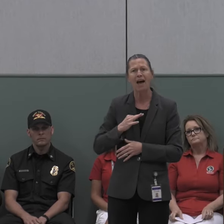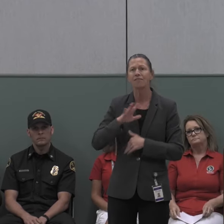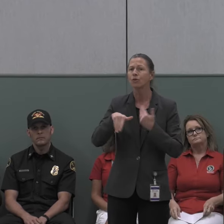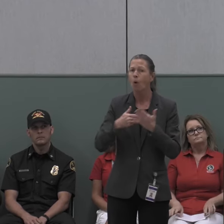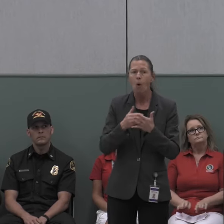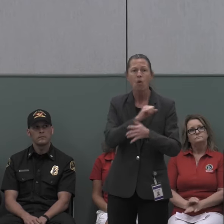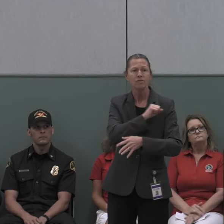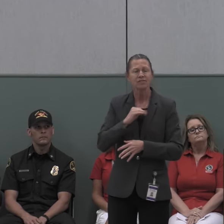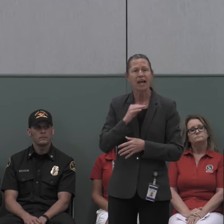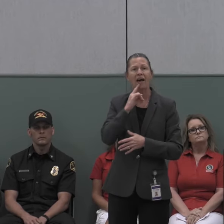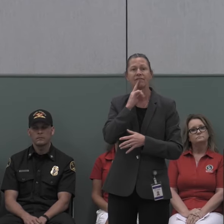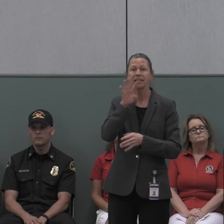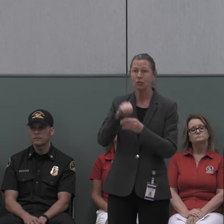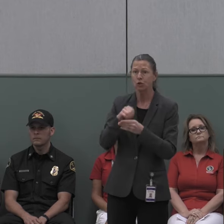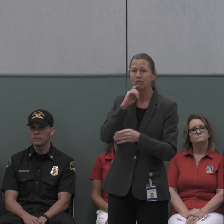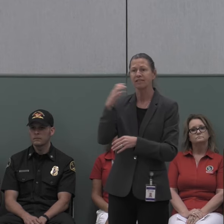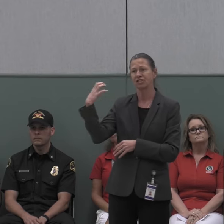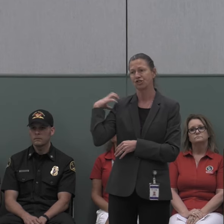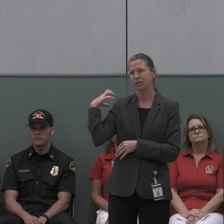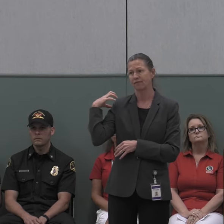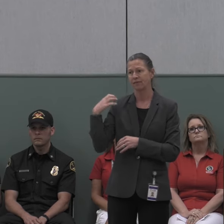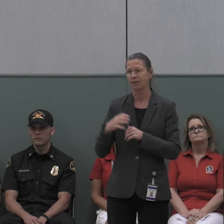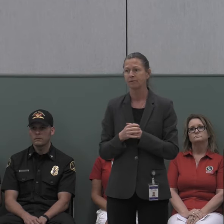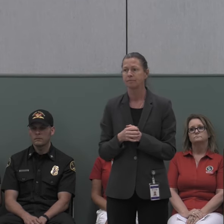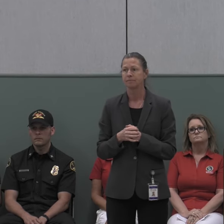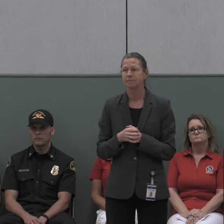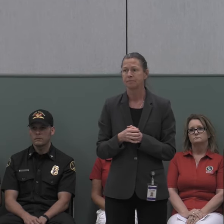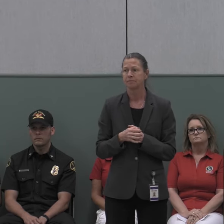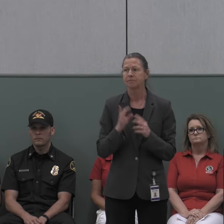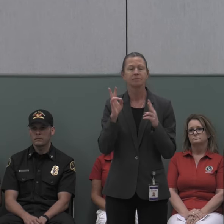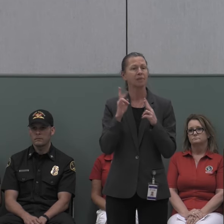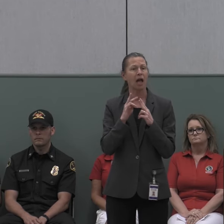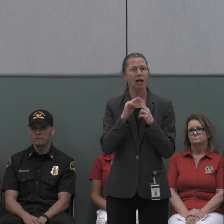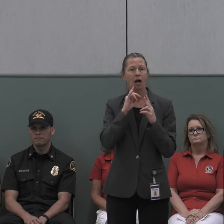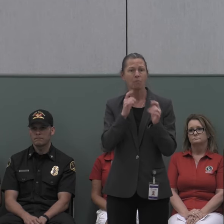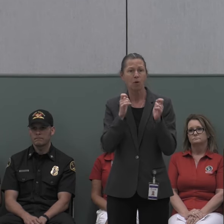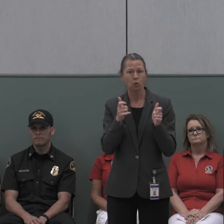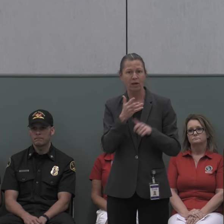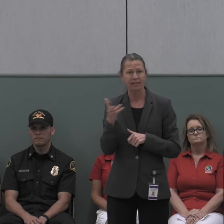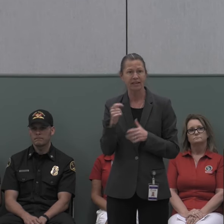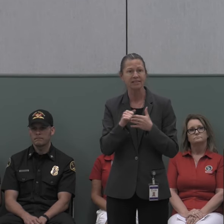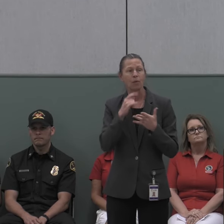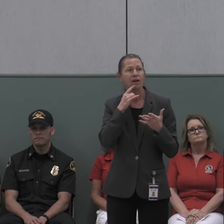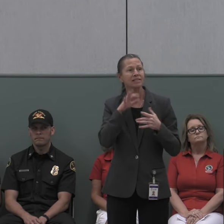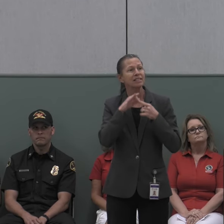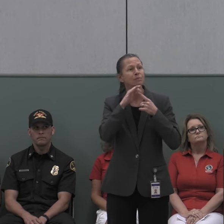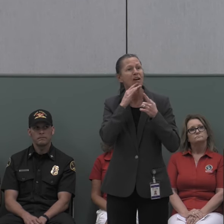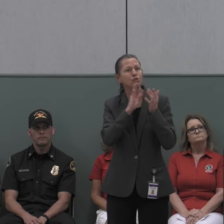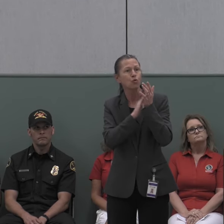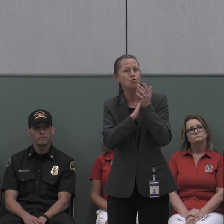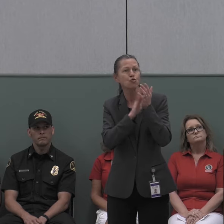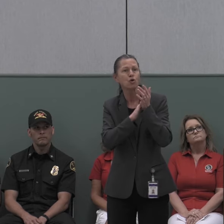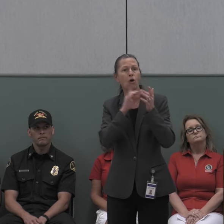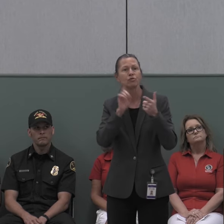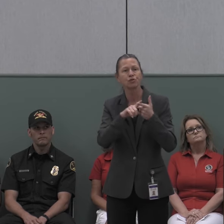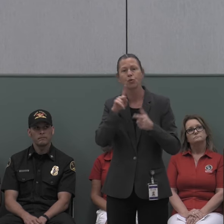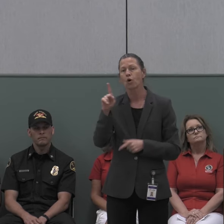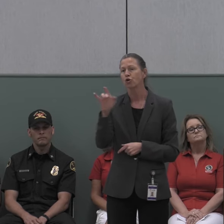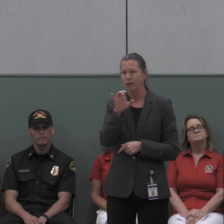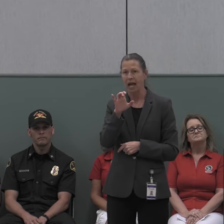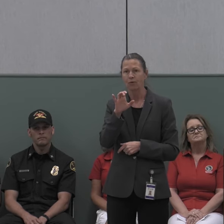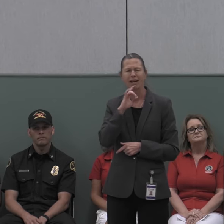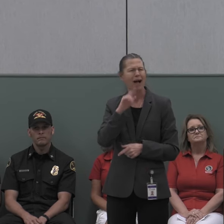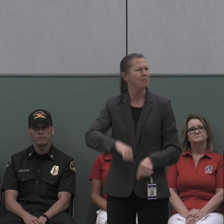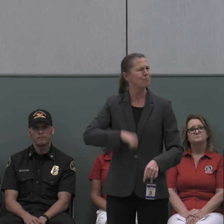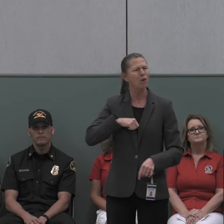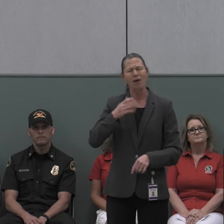Her whole staff, including the chief. I want a couple real quick things. I want to send a special kudos to Kern County. I'm very proud of my Kern County.